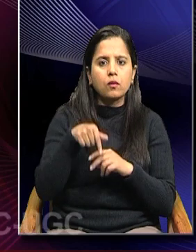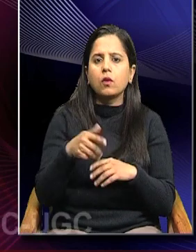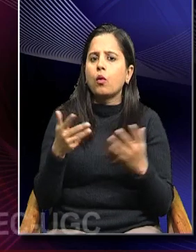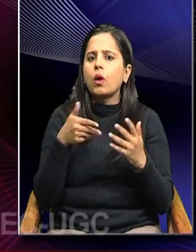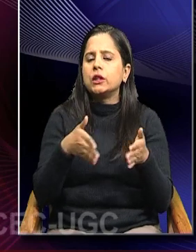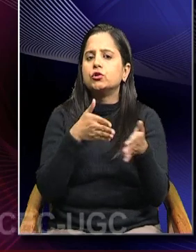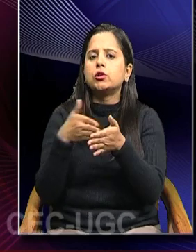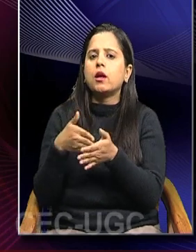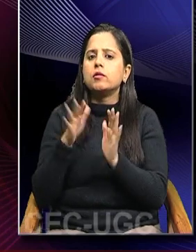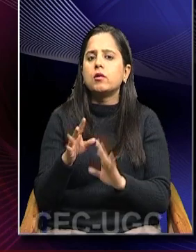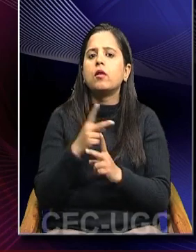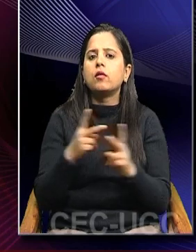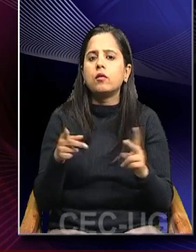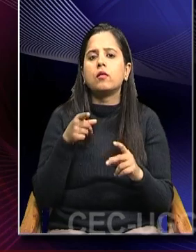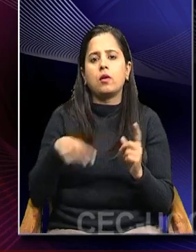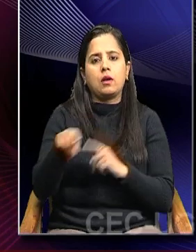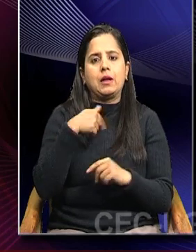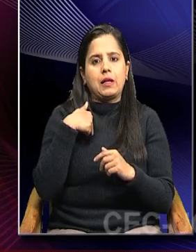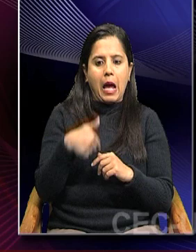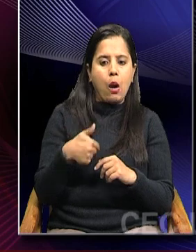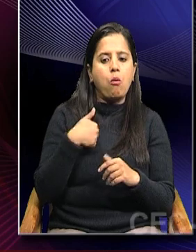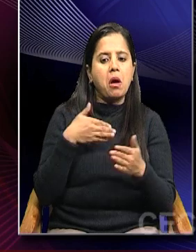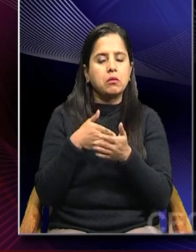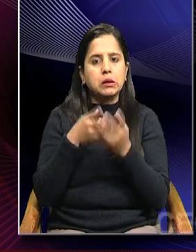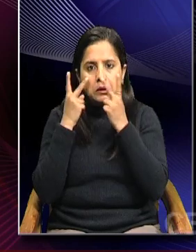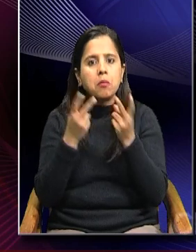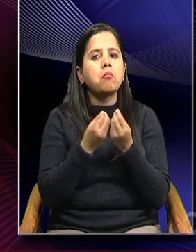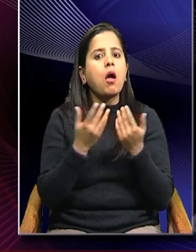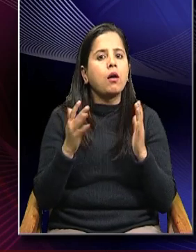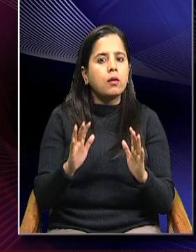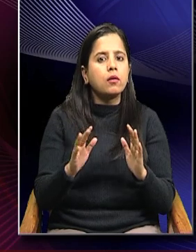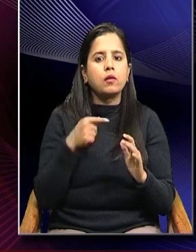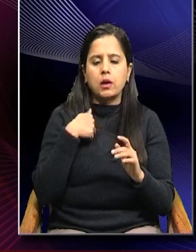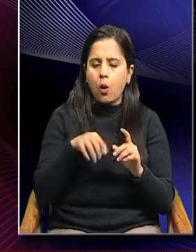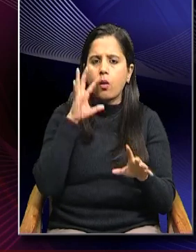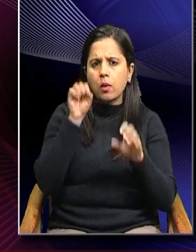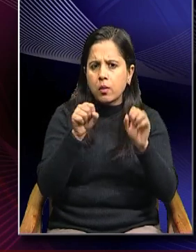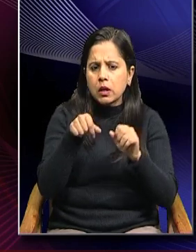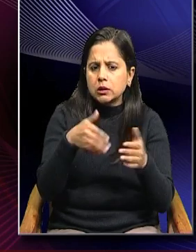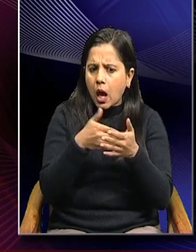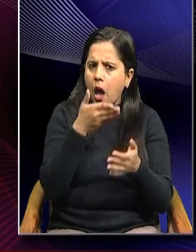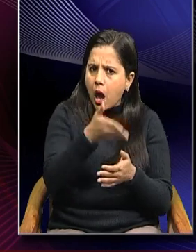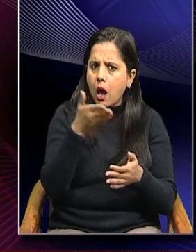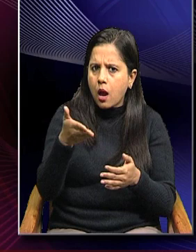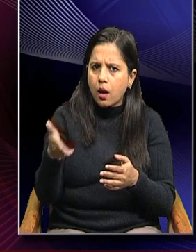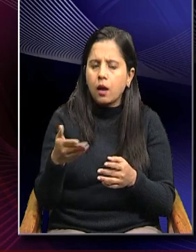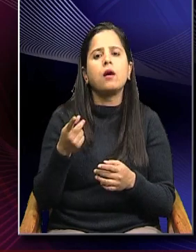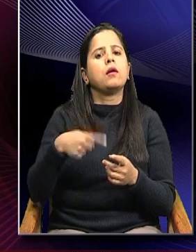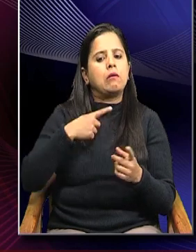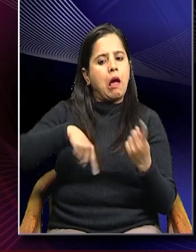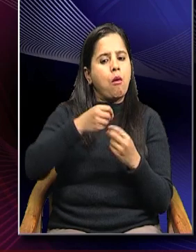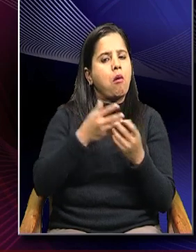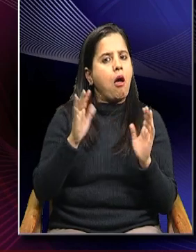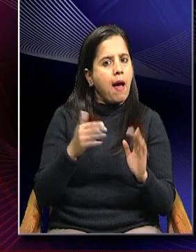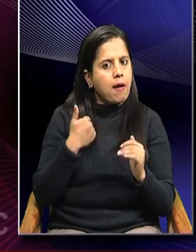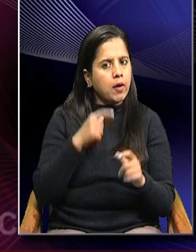of challenges are there with which we are surrounded with. So we are going to identify the challenges with which I am surrounded with